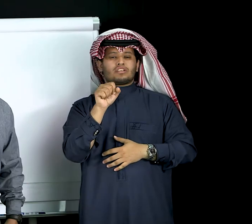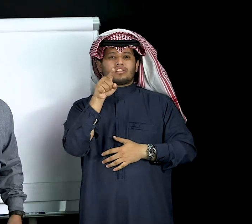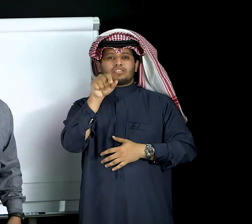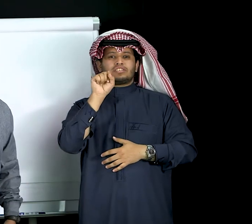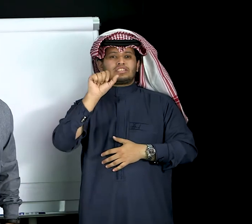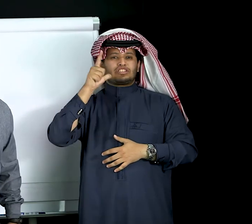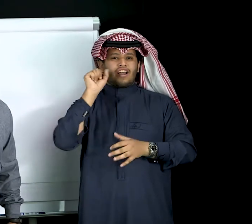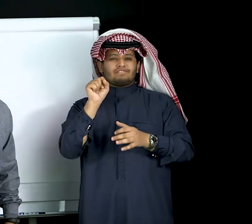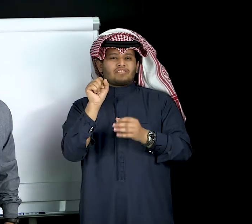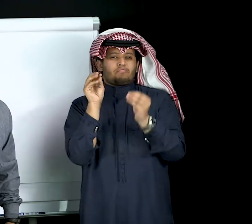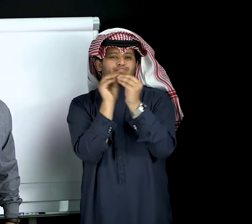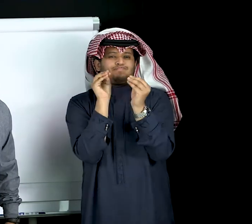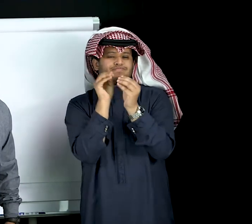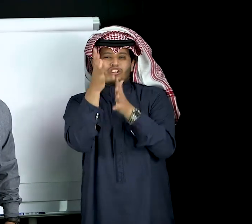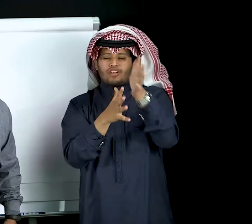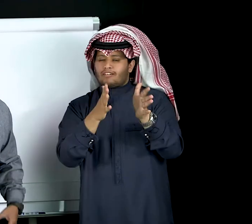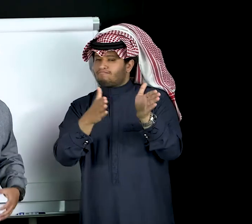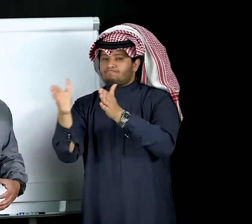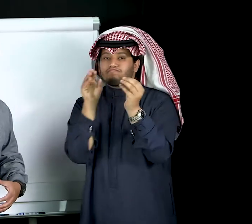local symbols.